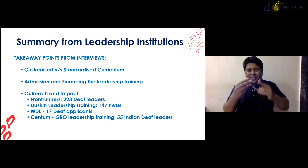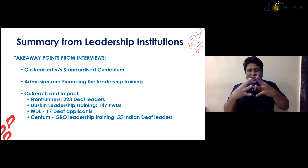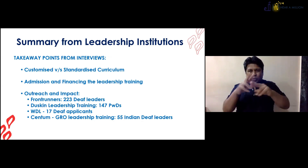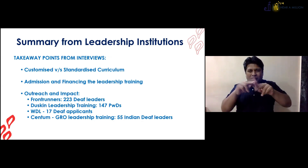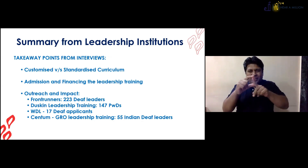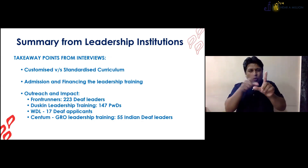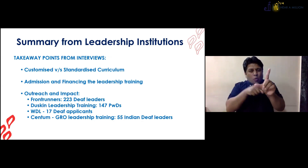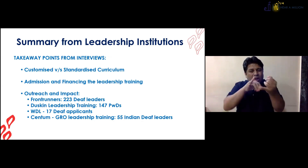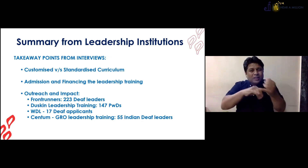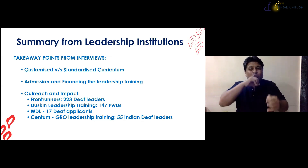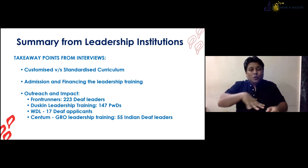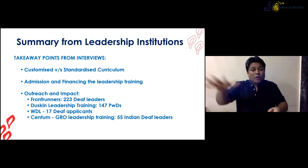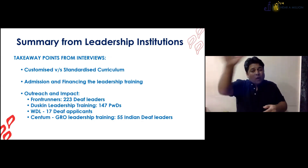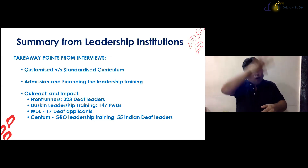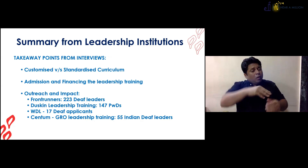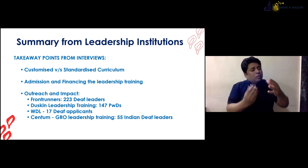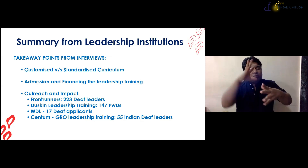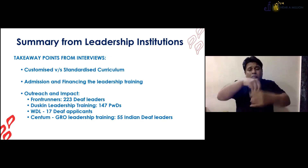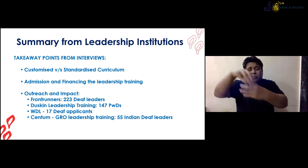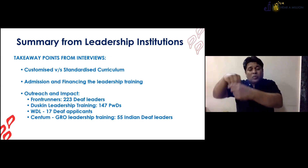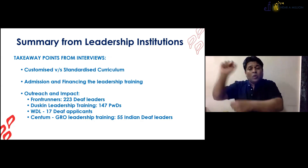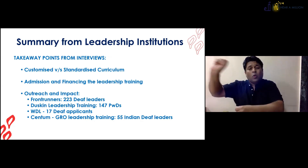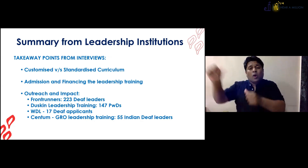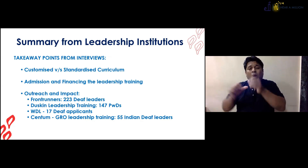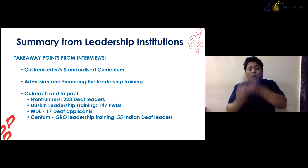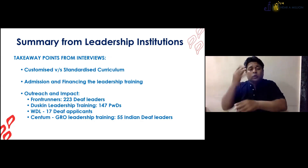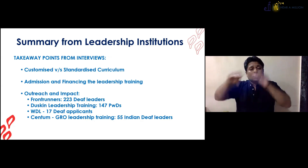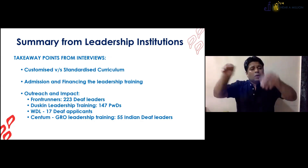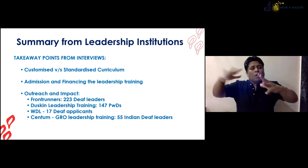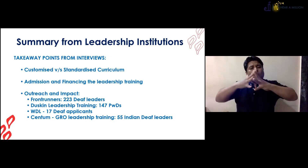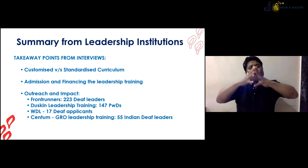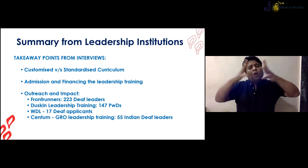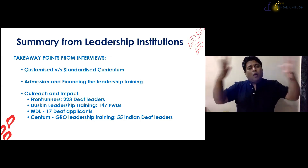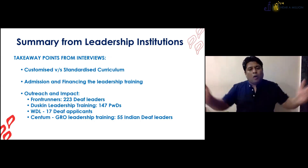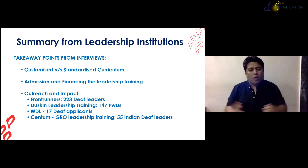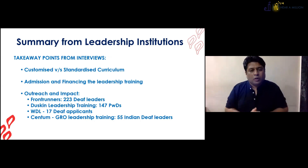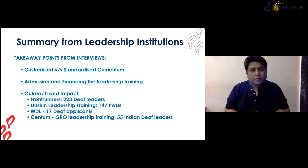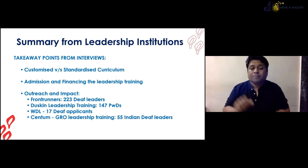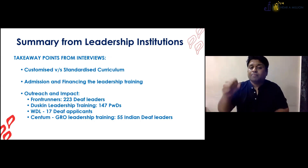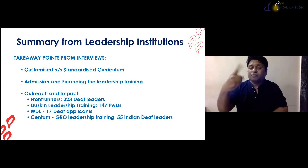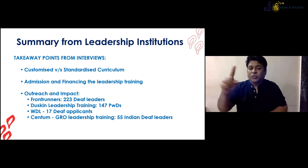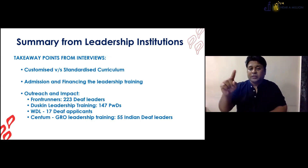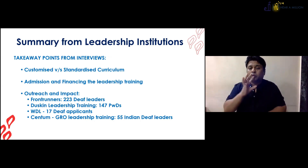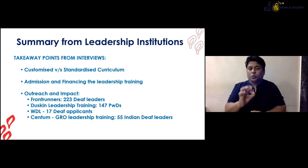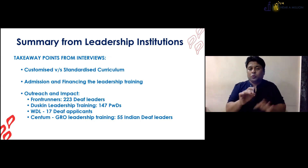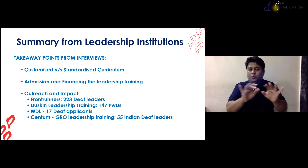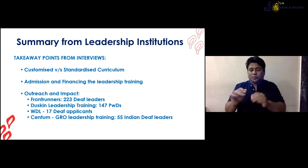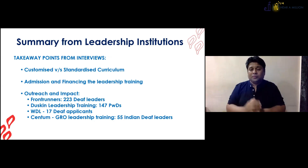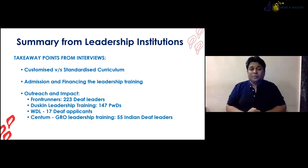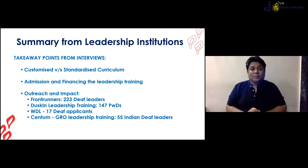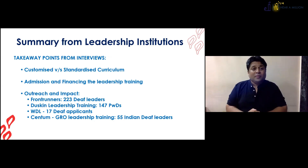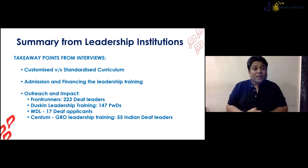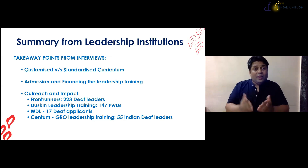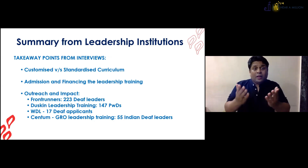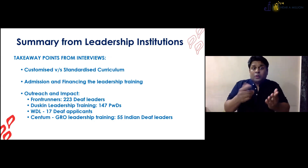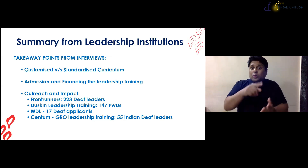deaf associations like WFT, WFTYS. Youth people are starting their own thing, and all these.